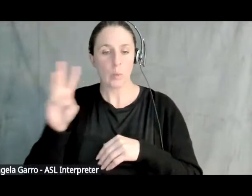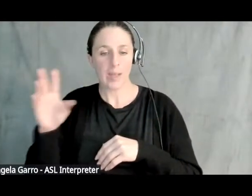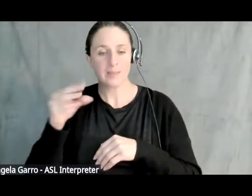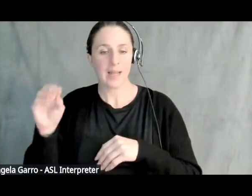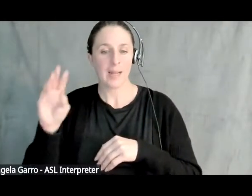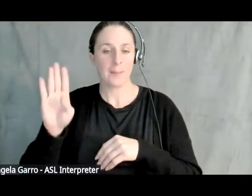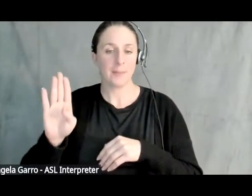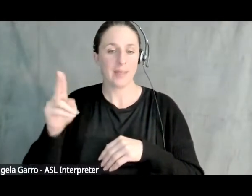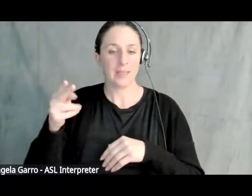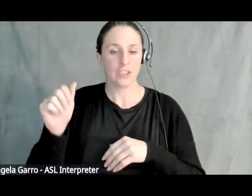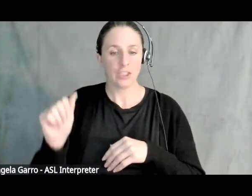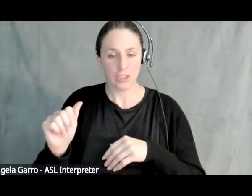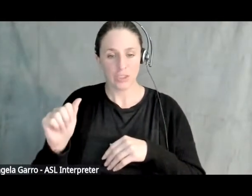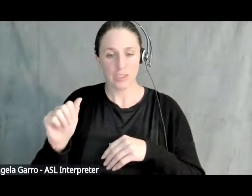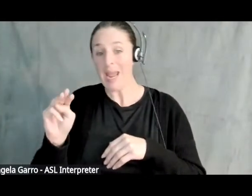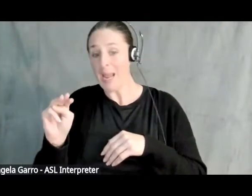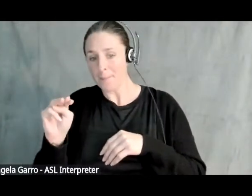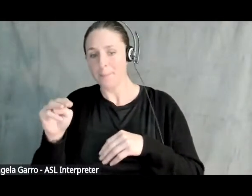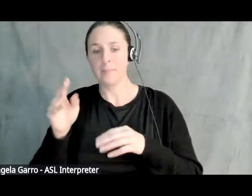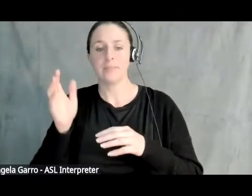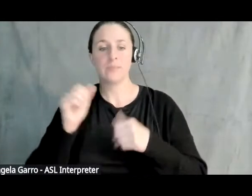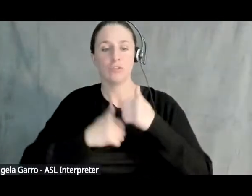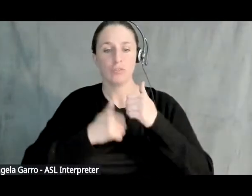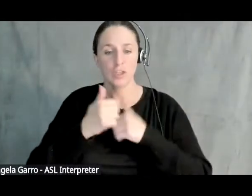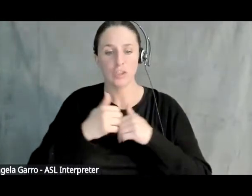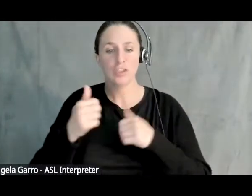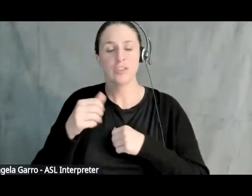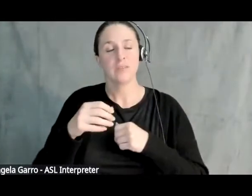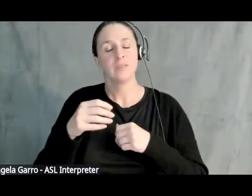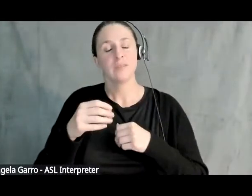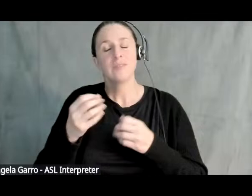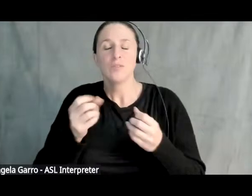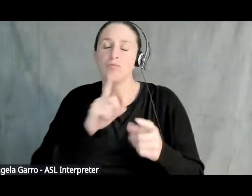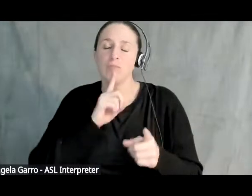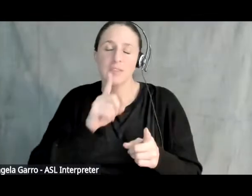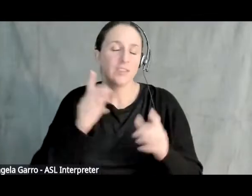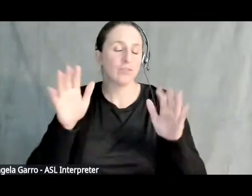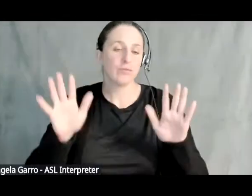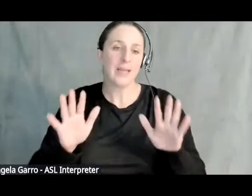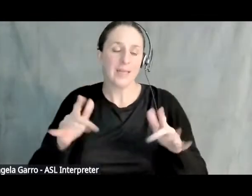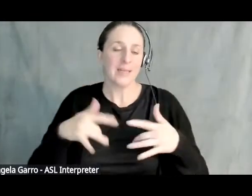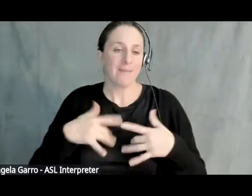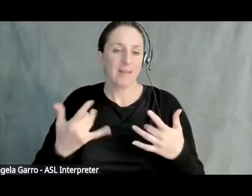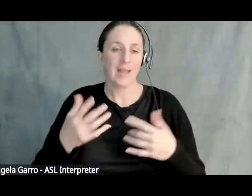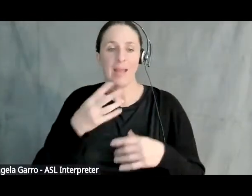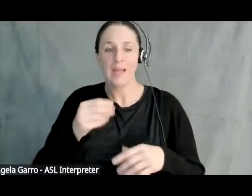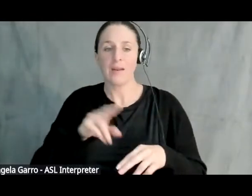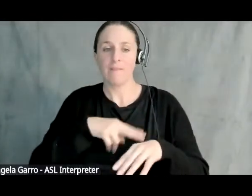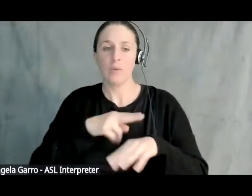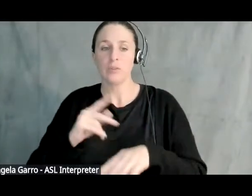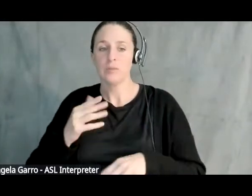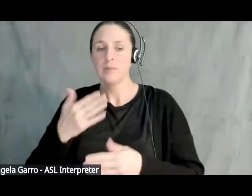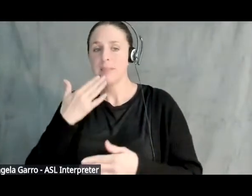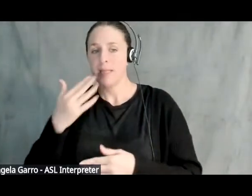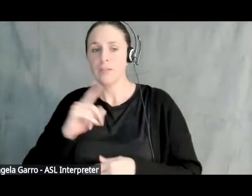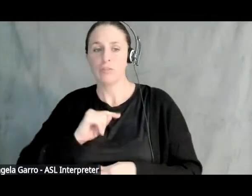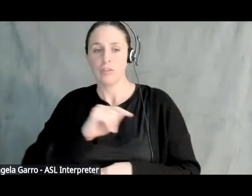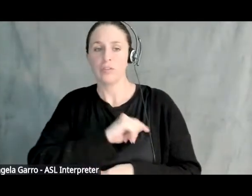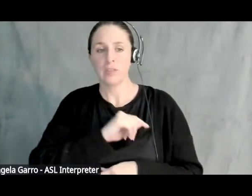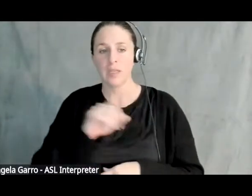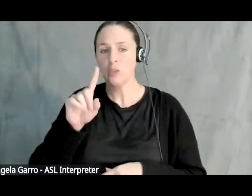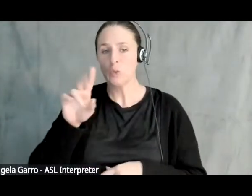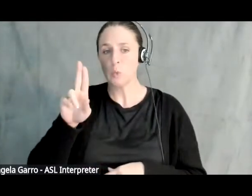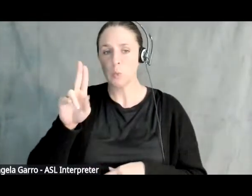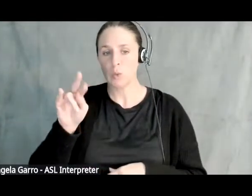and Carducci Associates. So it was a great event. And of course, I want to thank Trustee Lihi Andrade